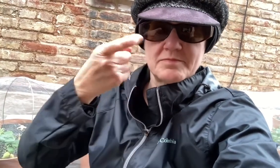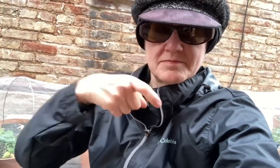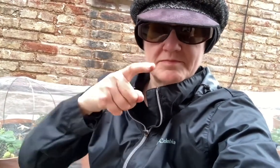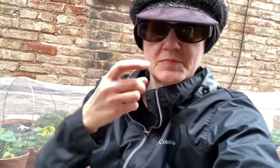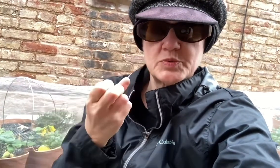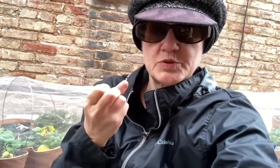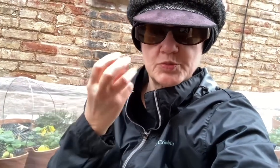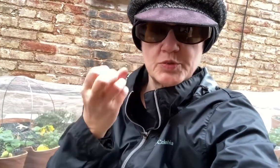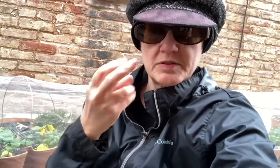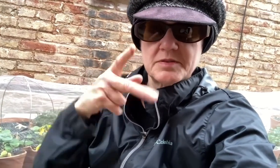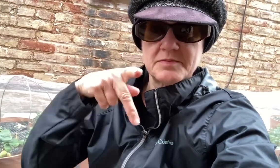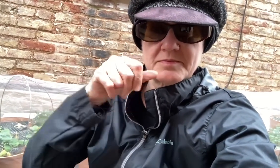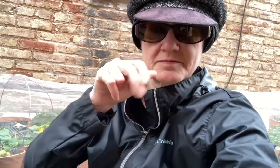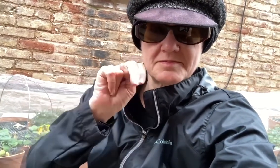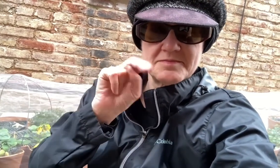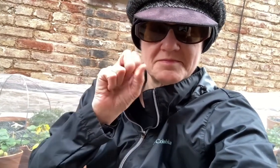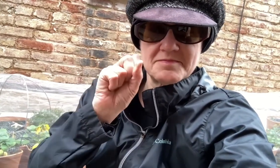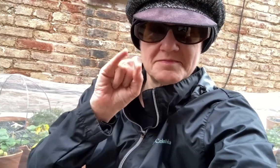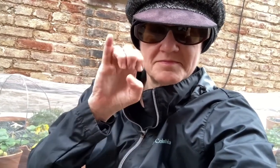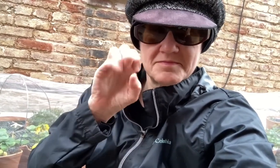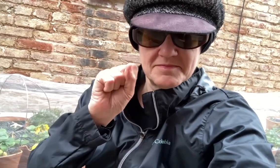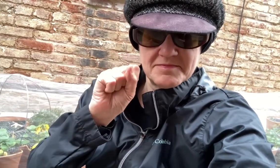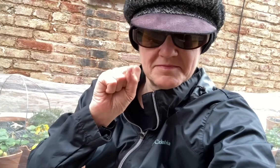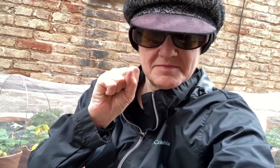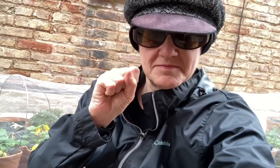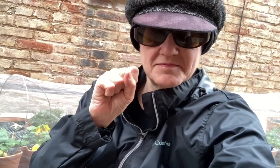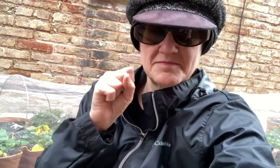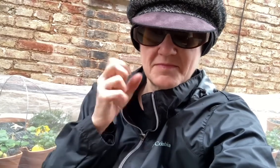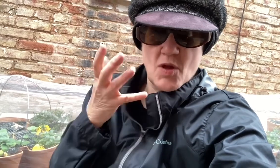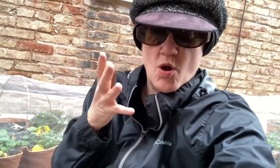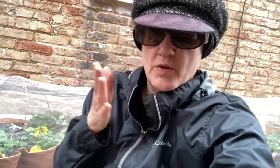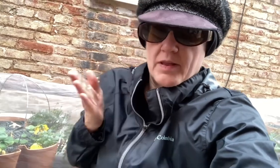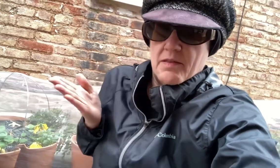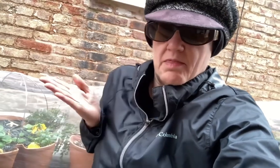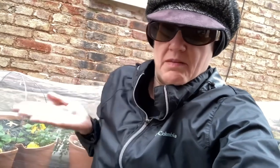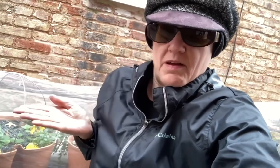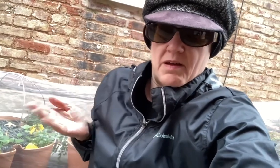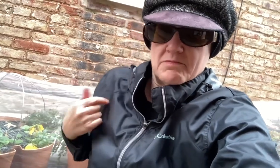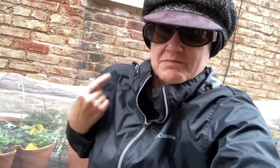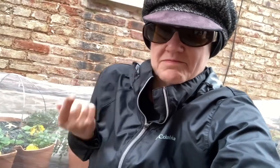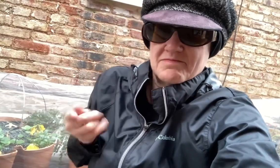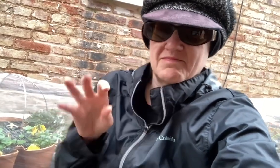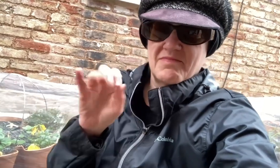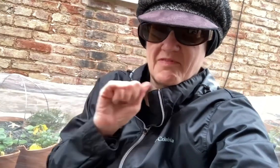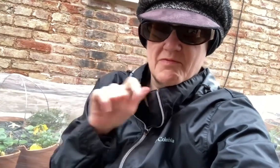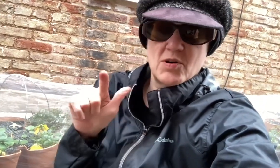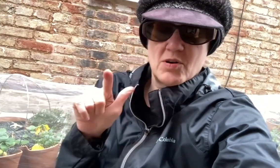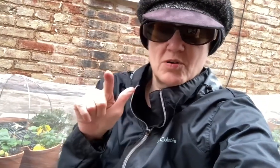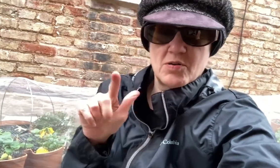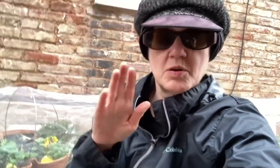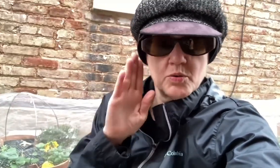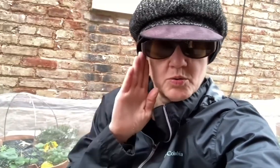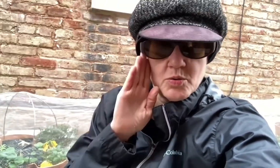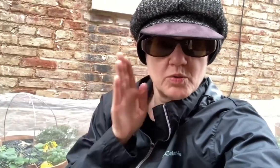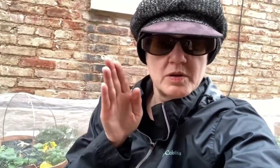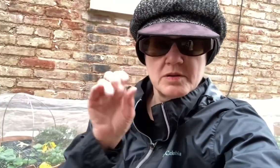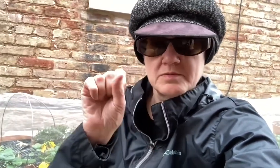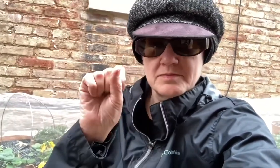stalks. Then we're going to have spring flowers and summer flowers. In spring, we're going to put pansies, which are